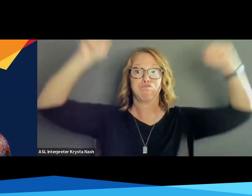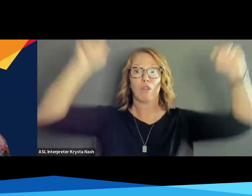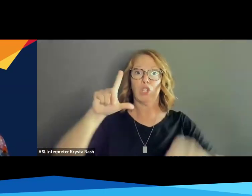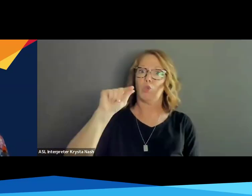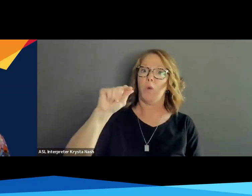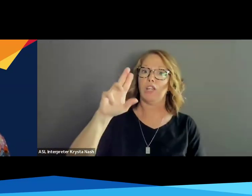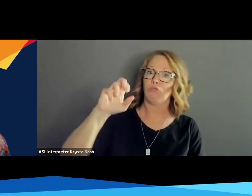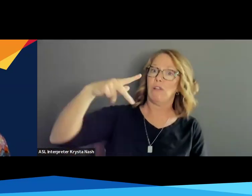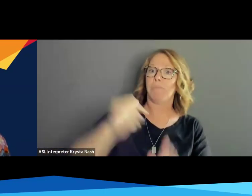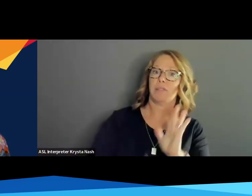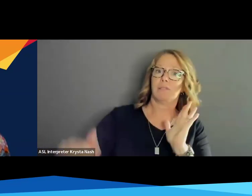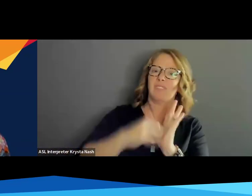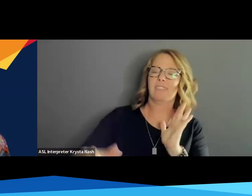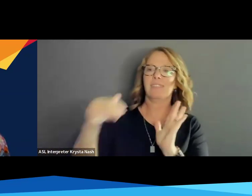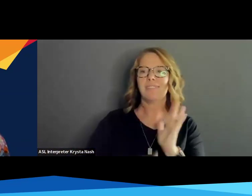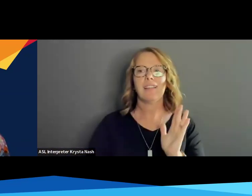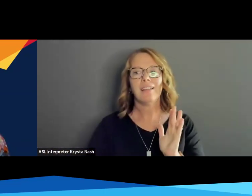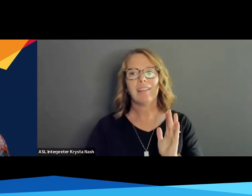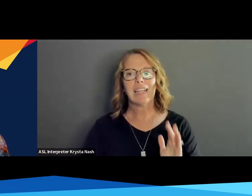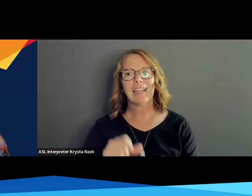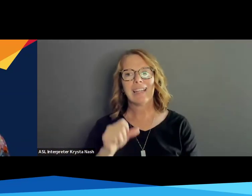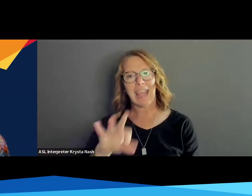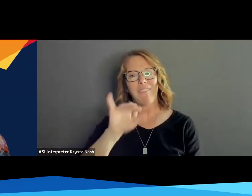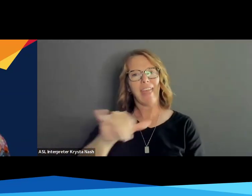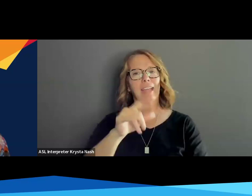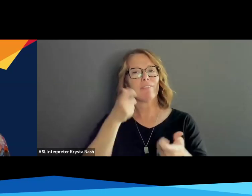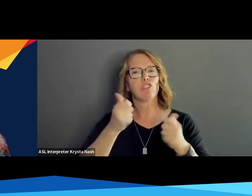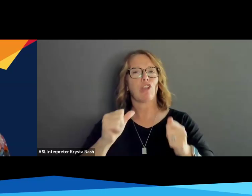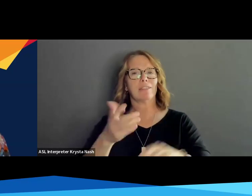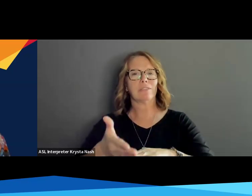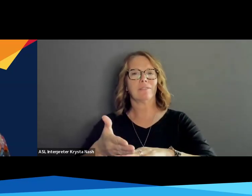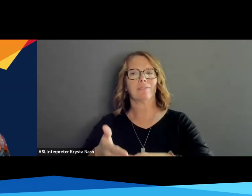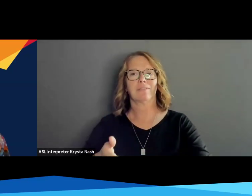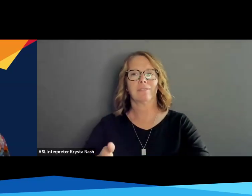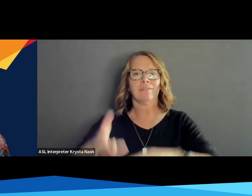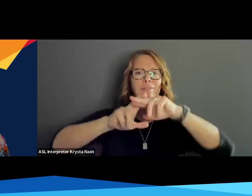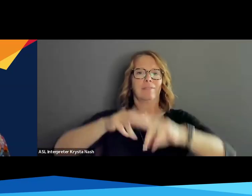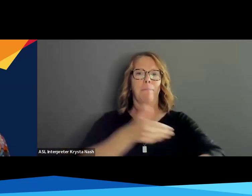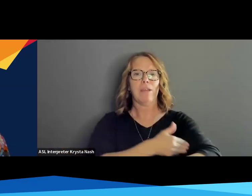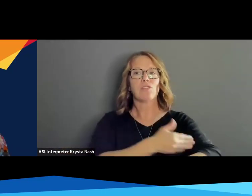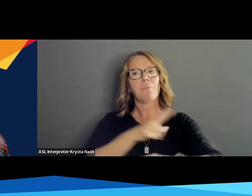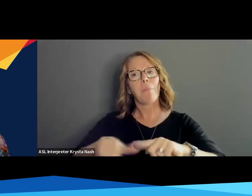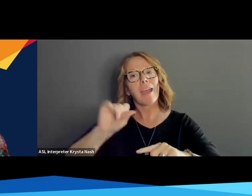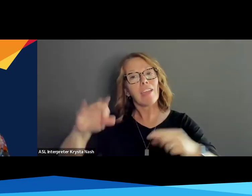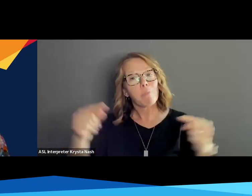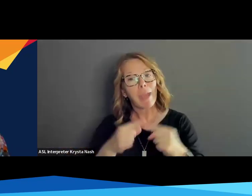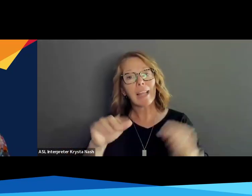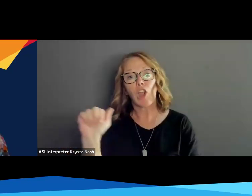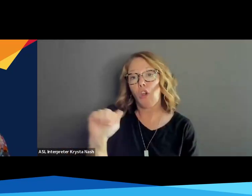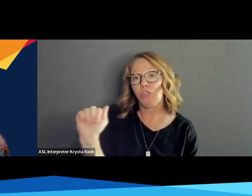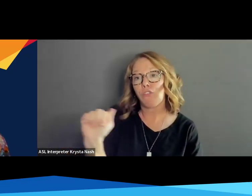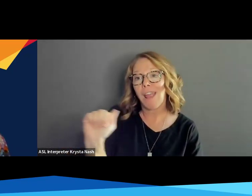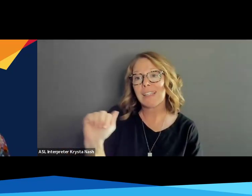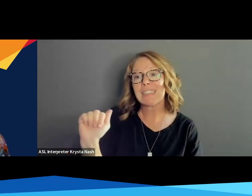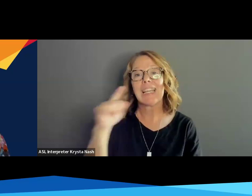reps in because that's what you want to do if you're building muscle. But if you have pain, think about people who have arthritis. If they move